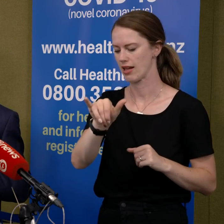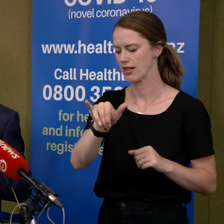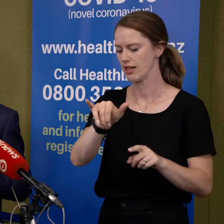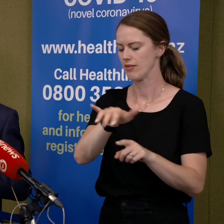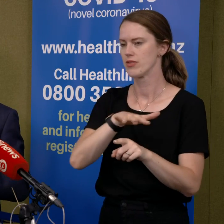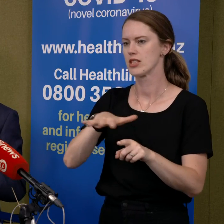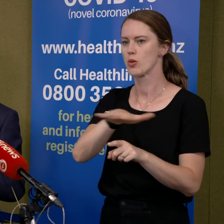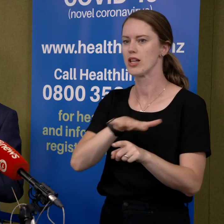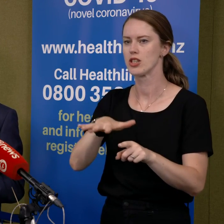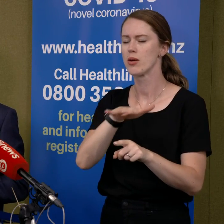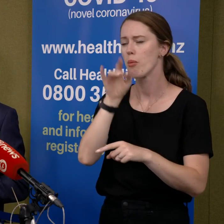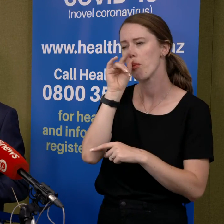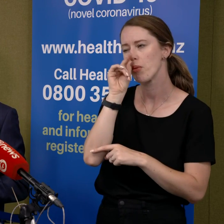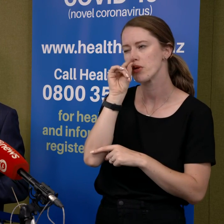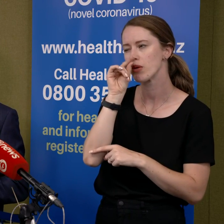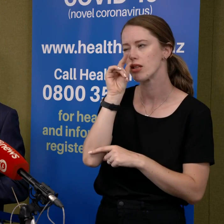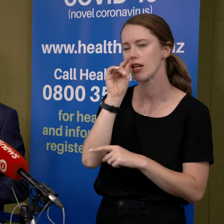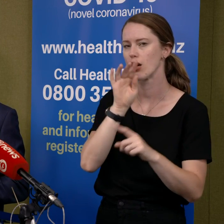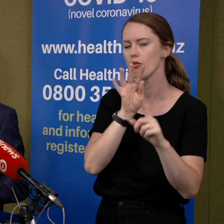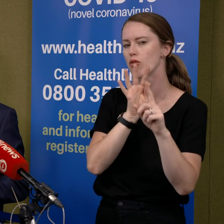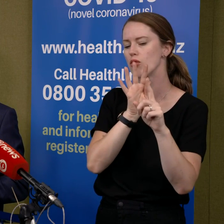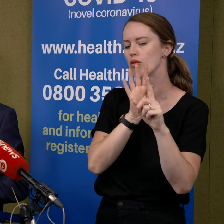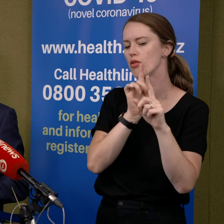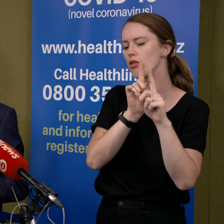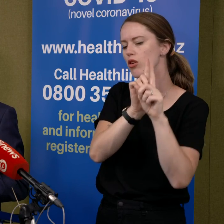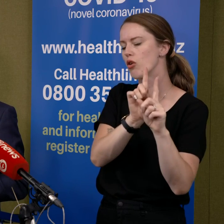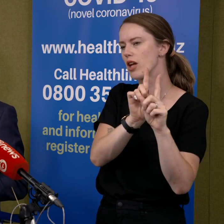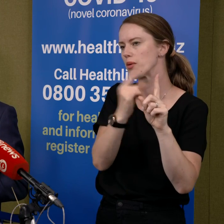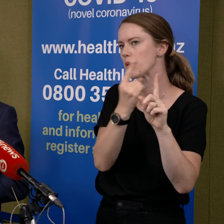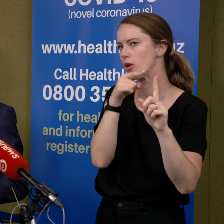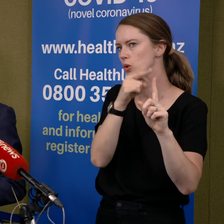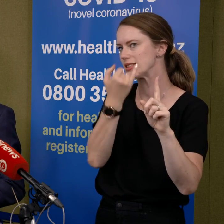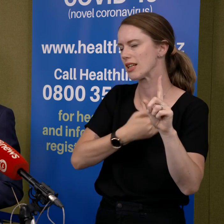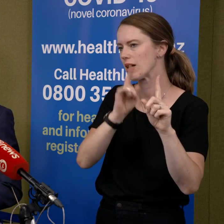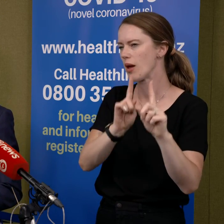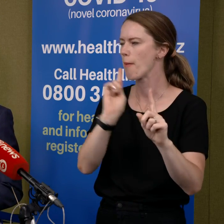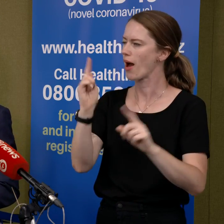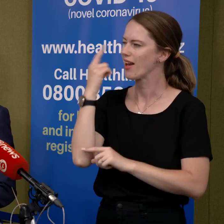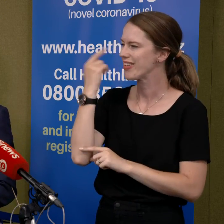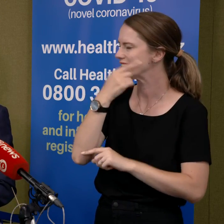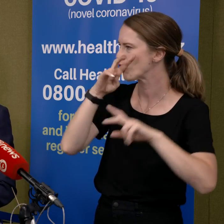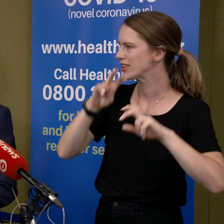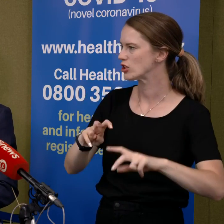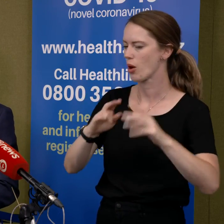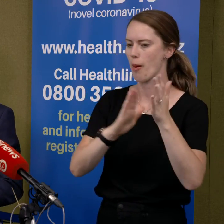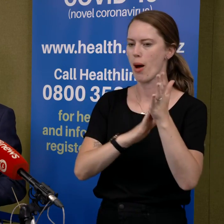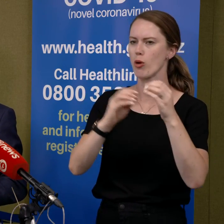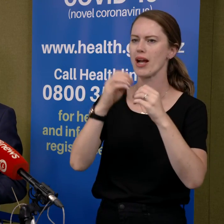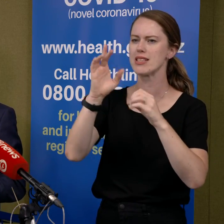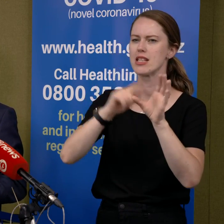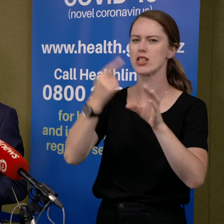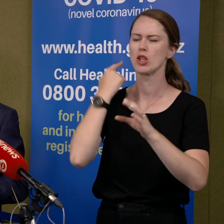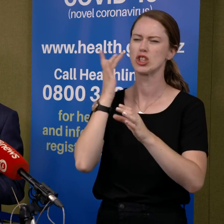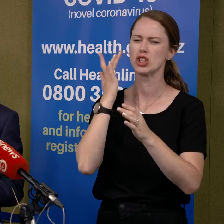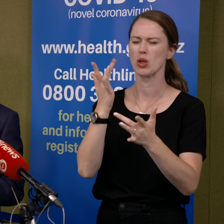situation where there's a possibility of being a close contact of a case, the evidence from research done by Michael Baker 10 years ago show